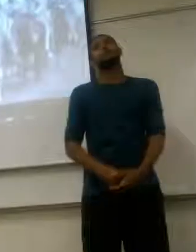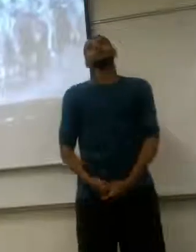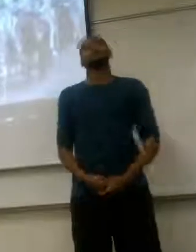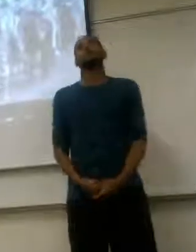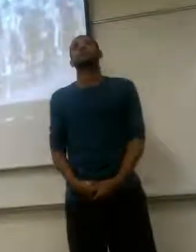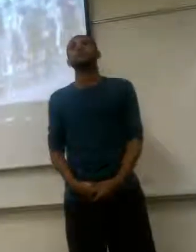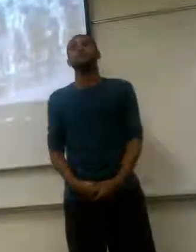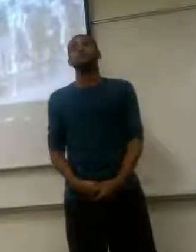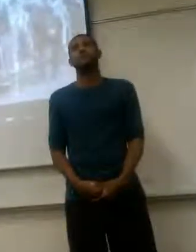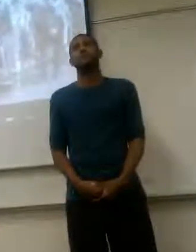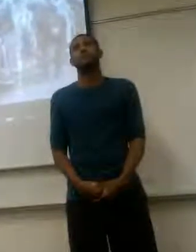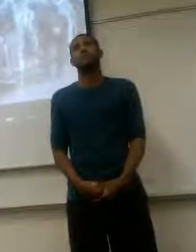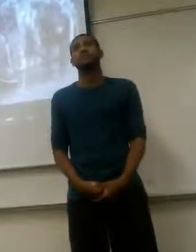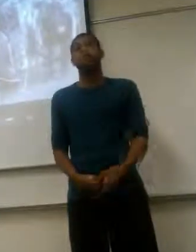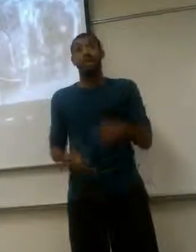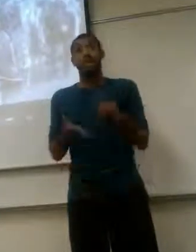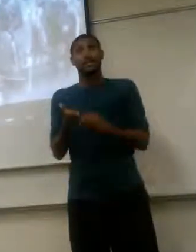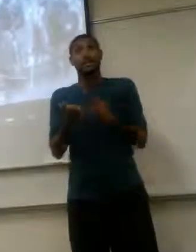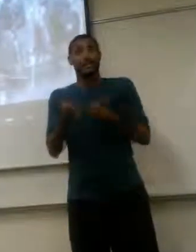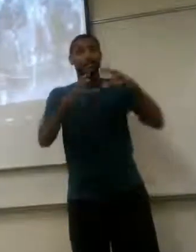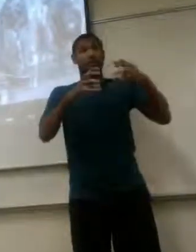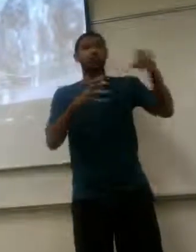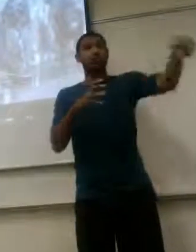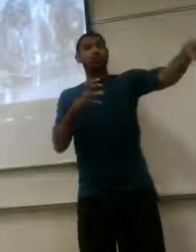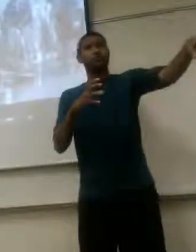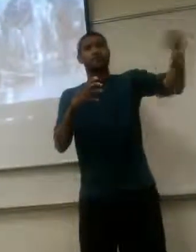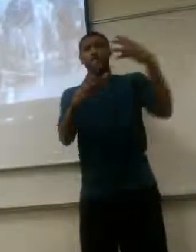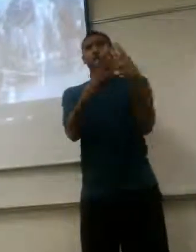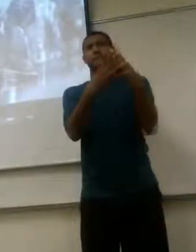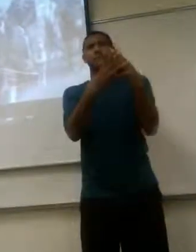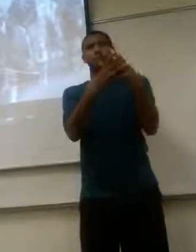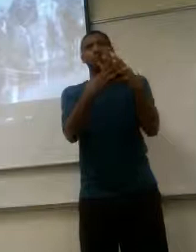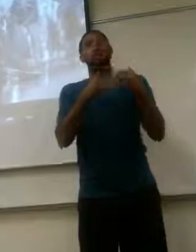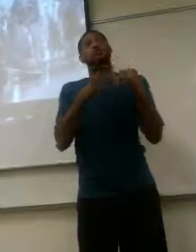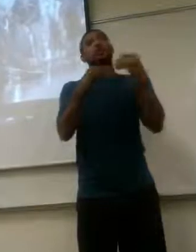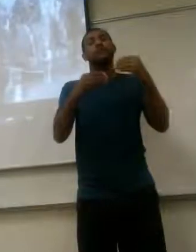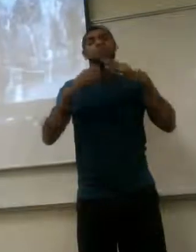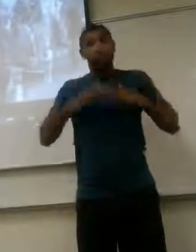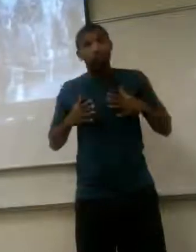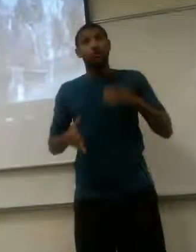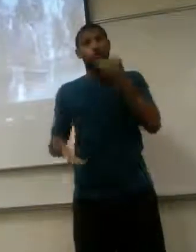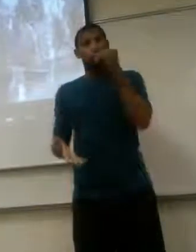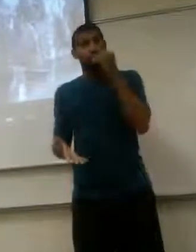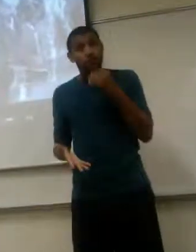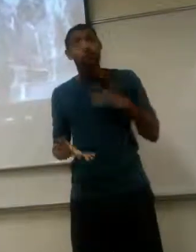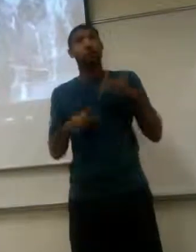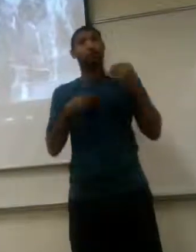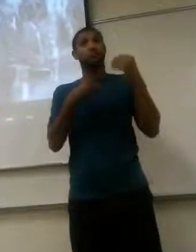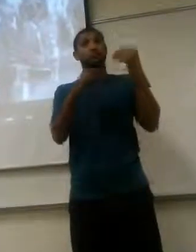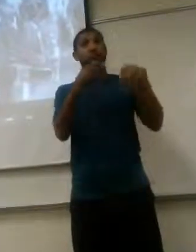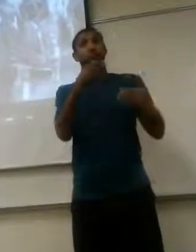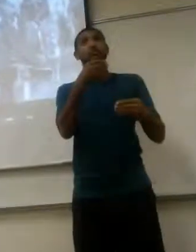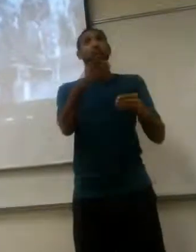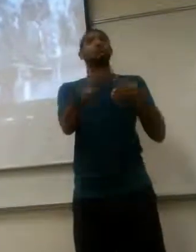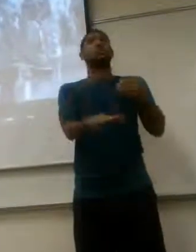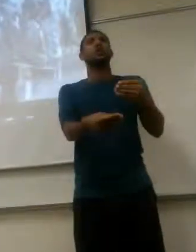Sometimes, the Lakota used to take prisoners and give them clothes, feed them, and give them good ponies. and